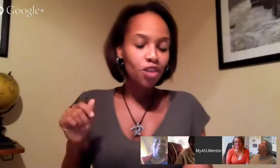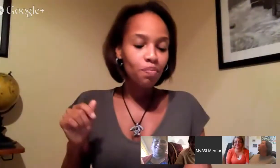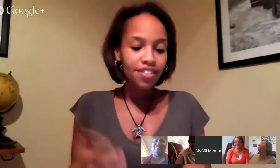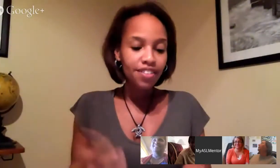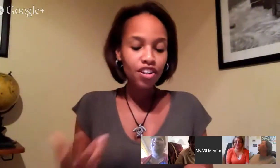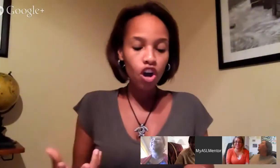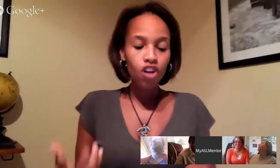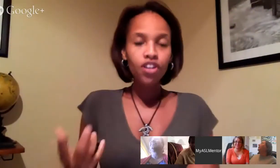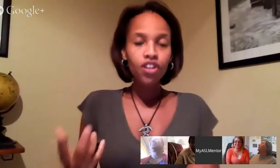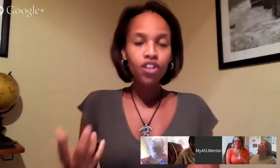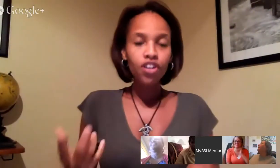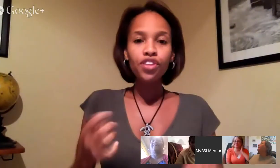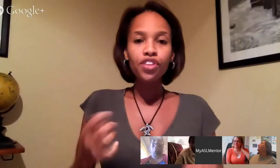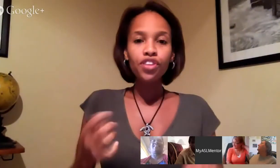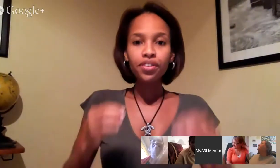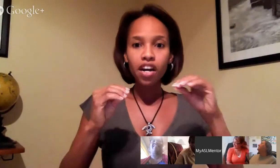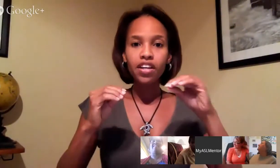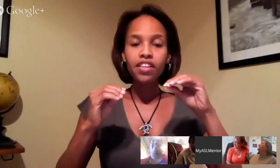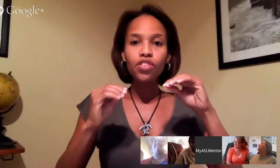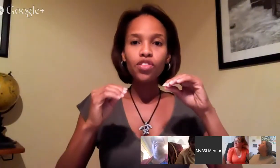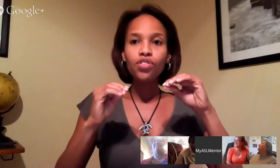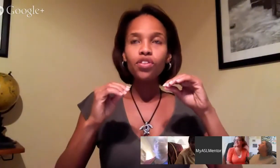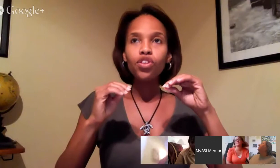So because there is